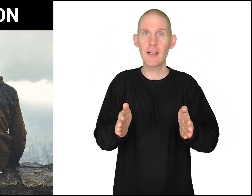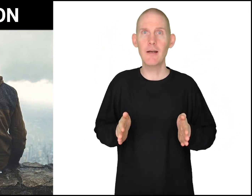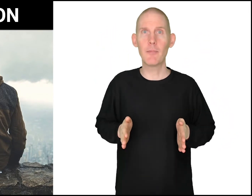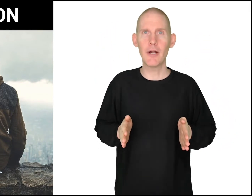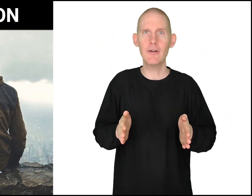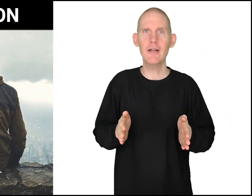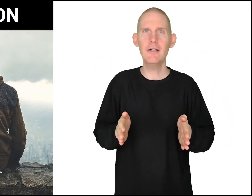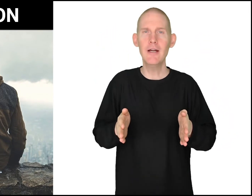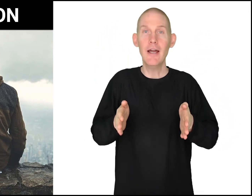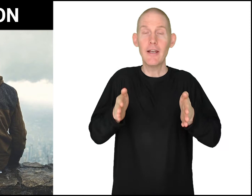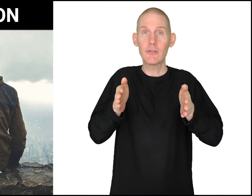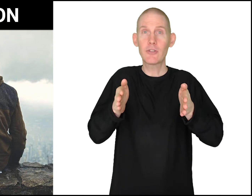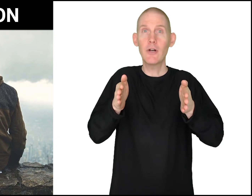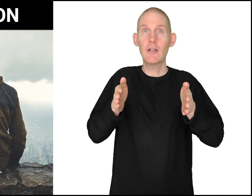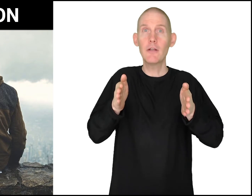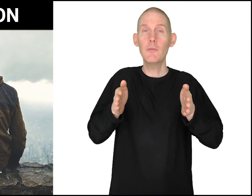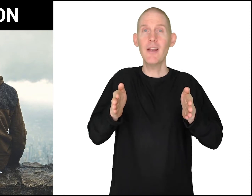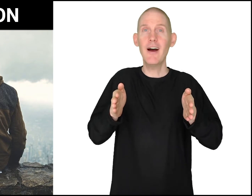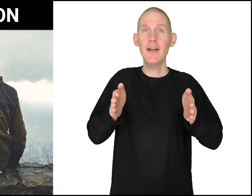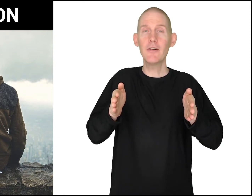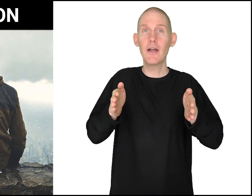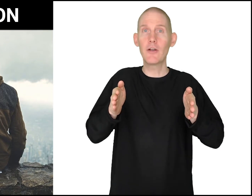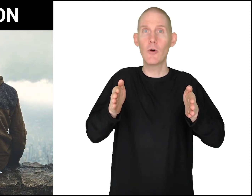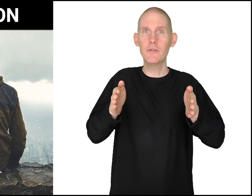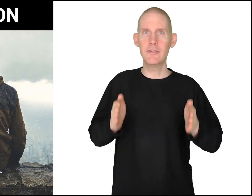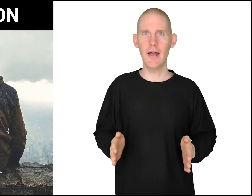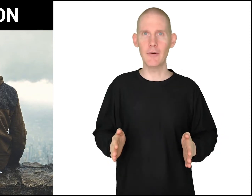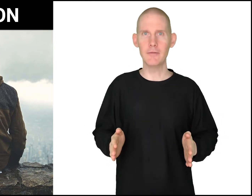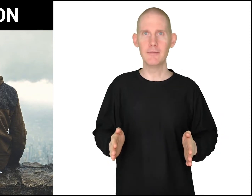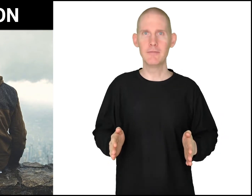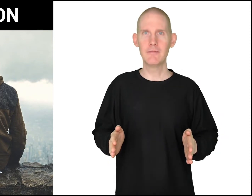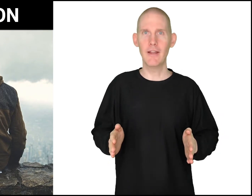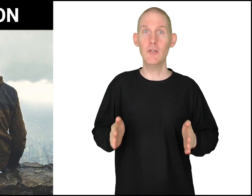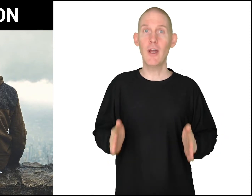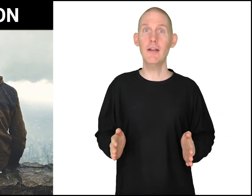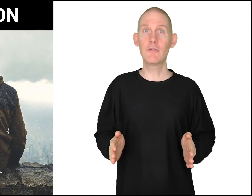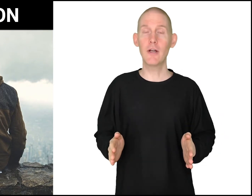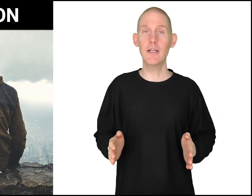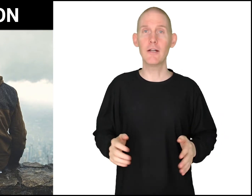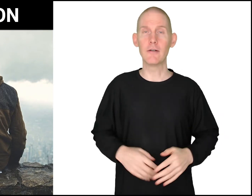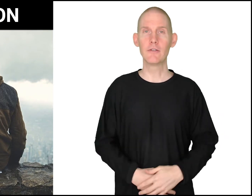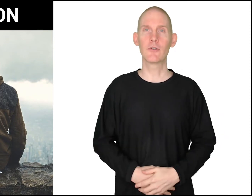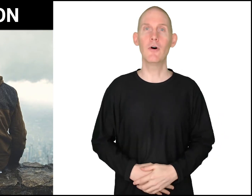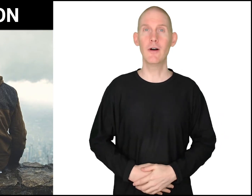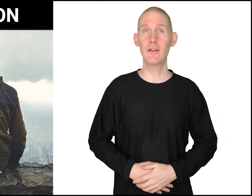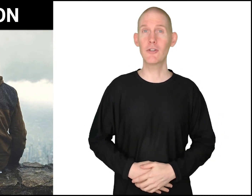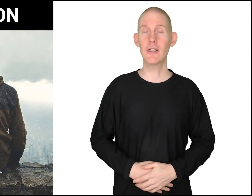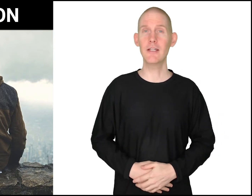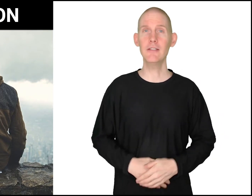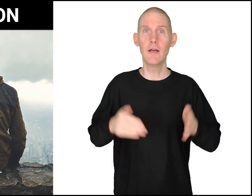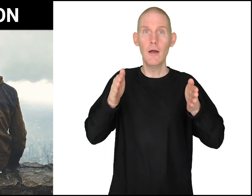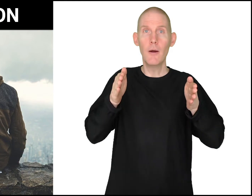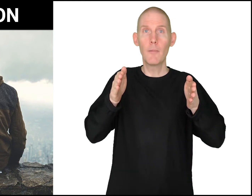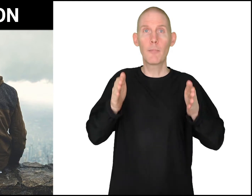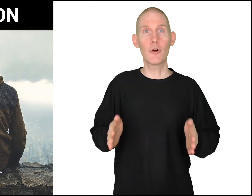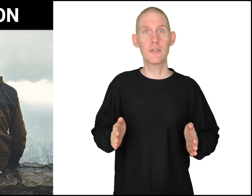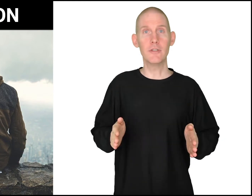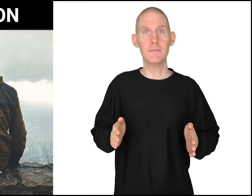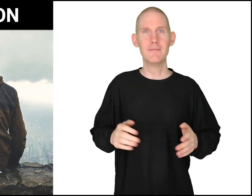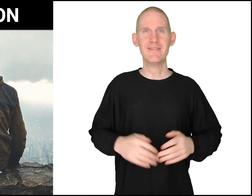of parallel. Now start a little bit higher and go down. And then you end right here. So it looks like this, person.